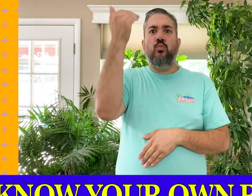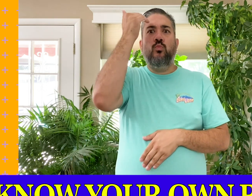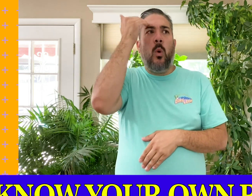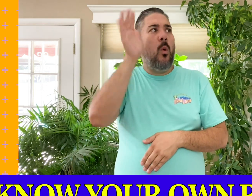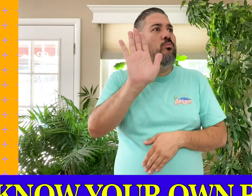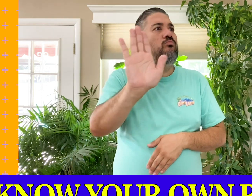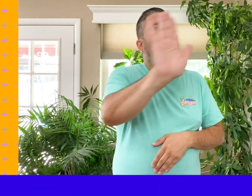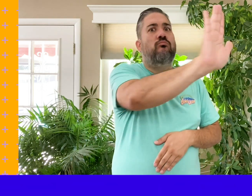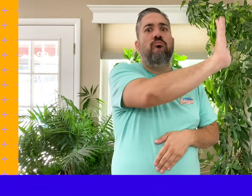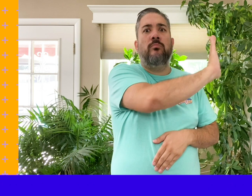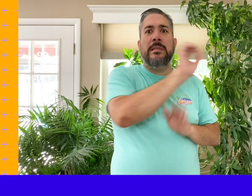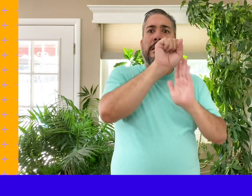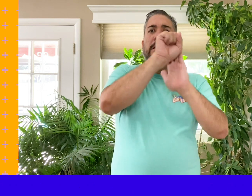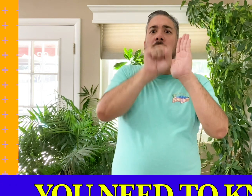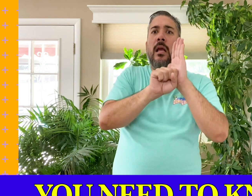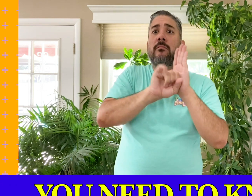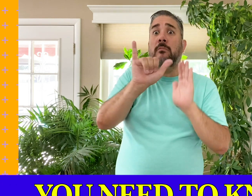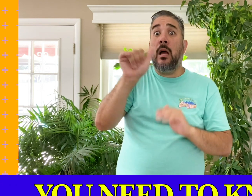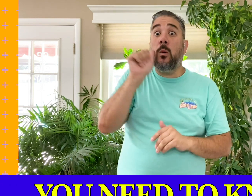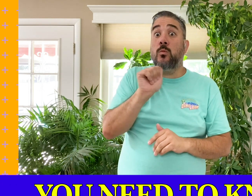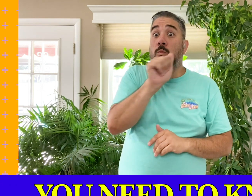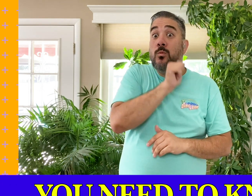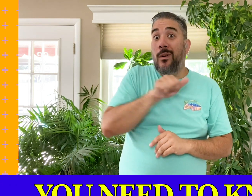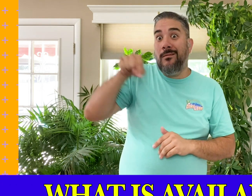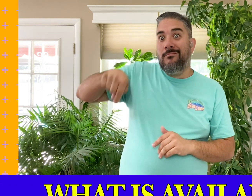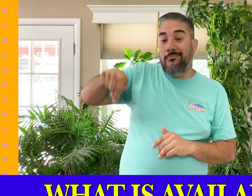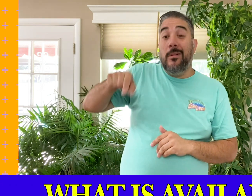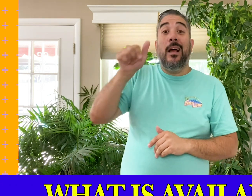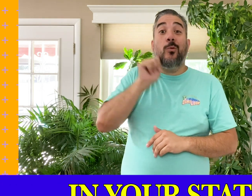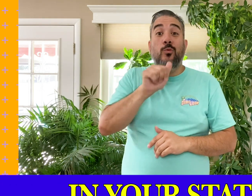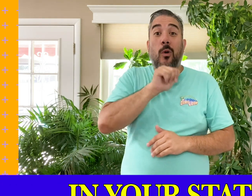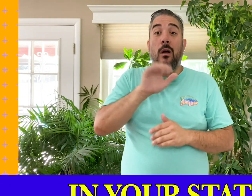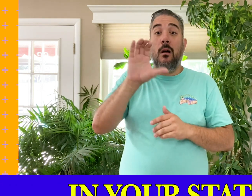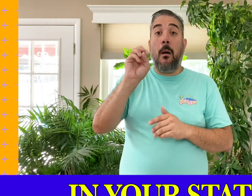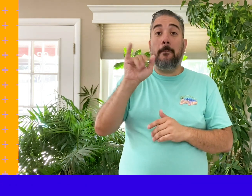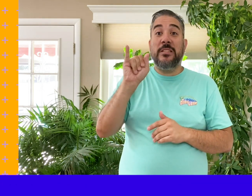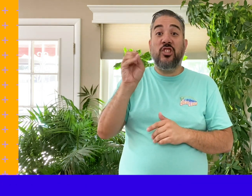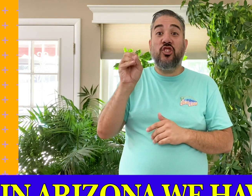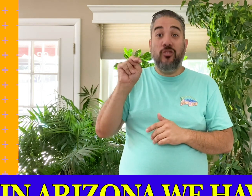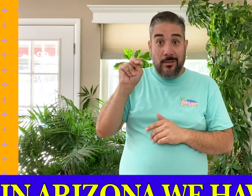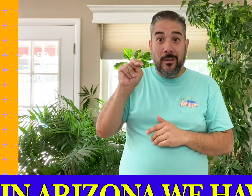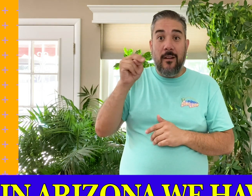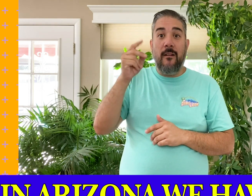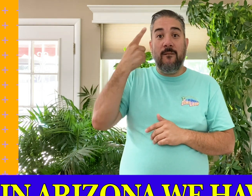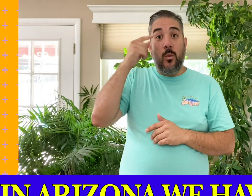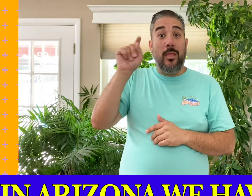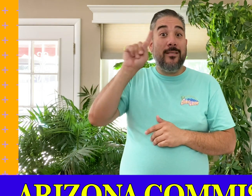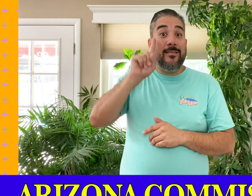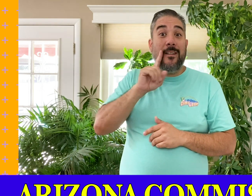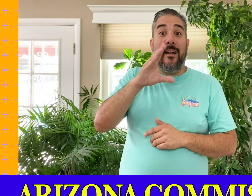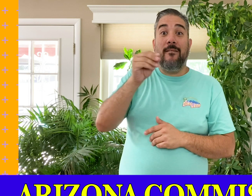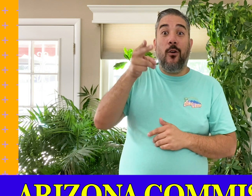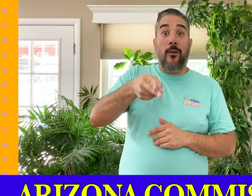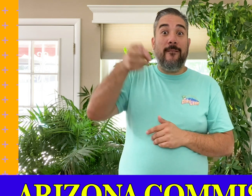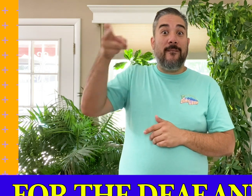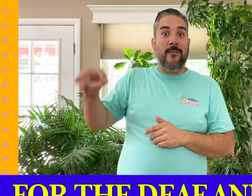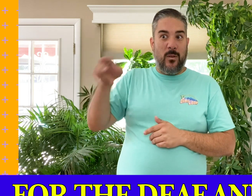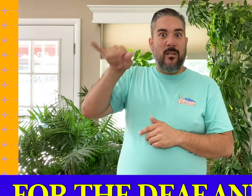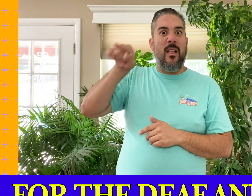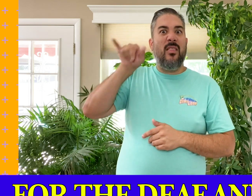own rights. You need to know what's available in your state. In Arizona, we have the Arizona Commission for the Deaf and the Hard